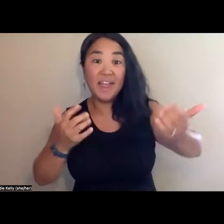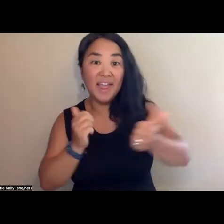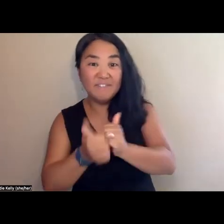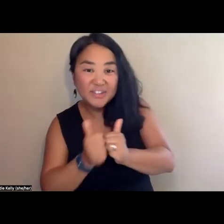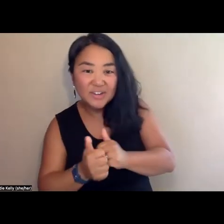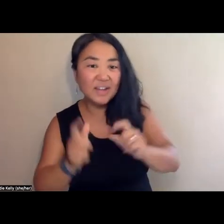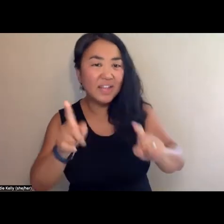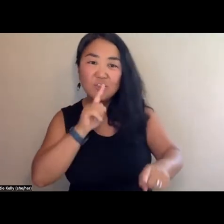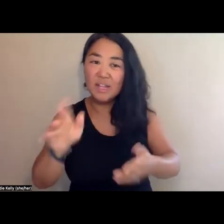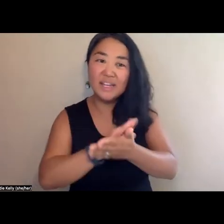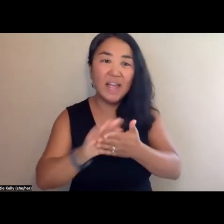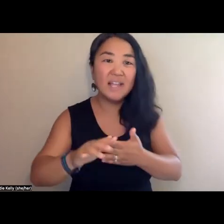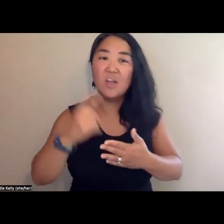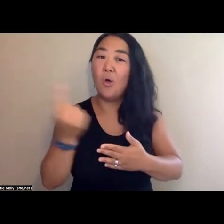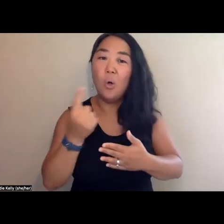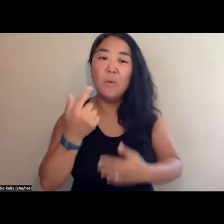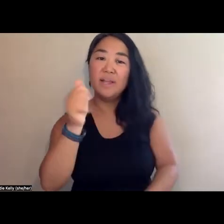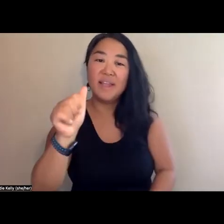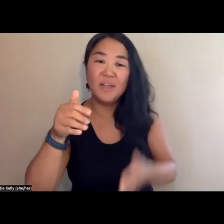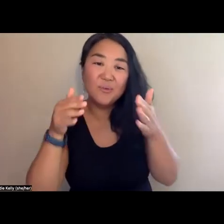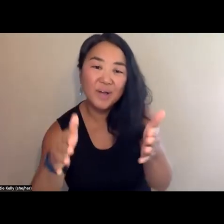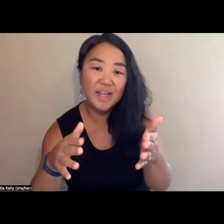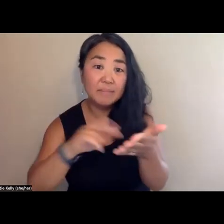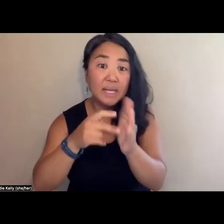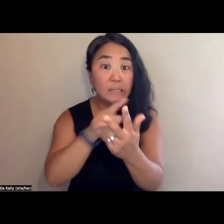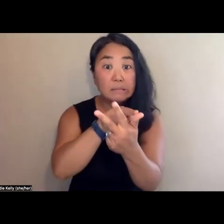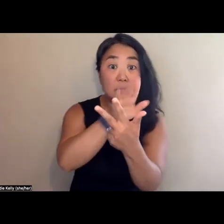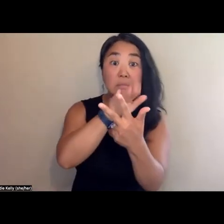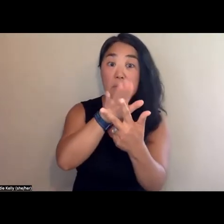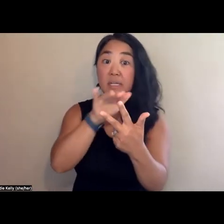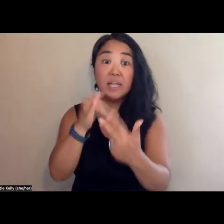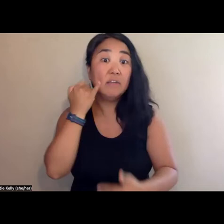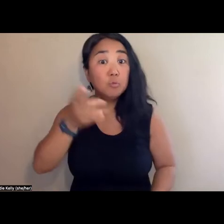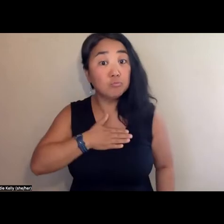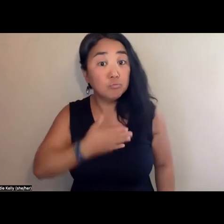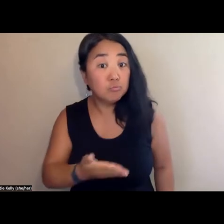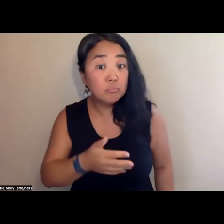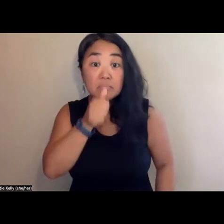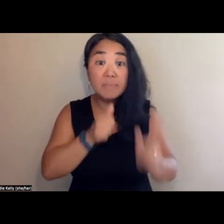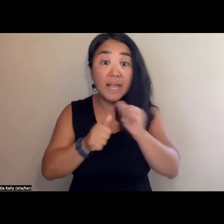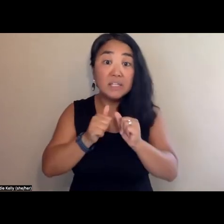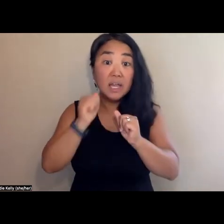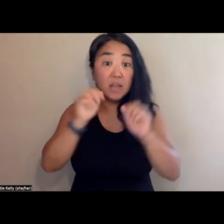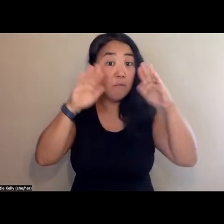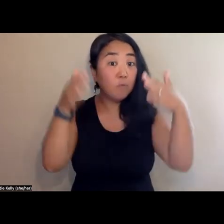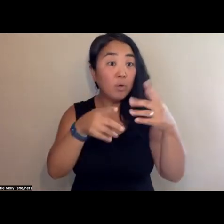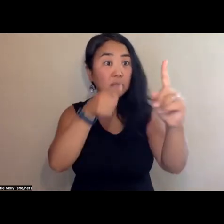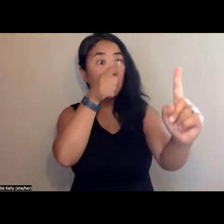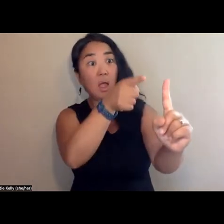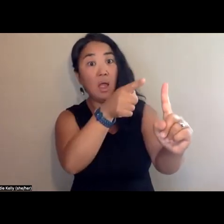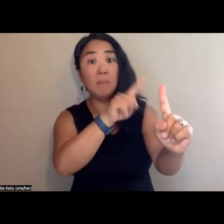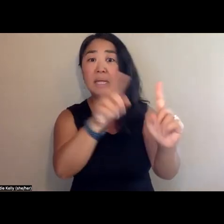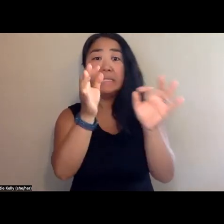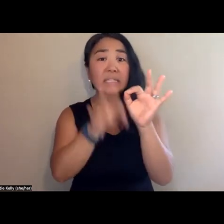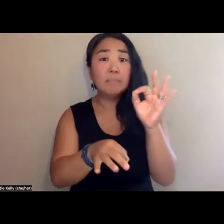the life metaphors I draw out of this, is that if you're willing and patient and you're not focused on the destination, but instead of this simple process of going